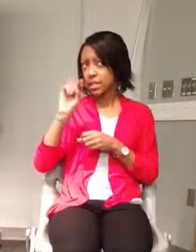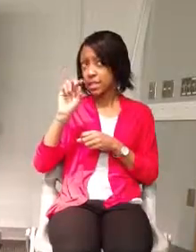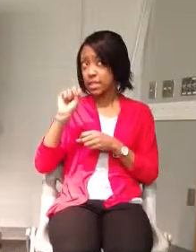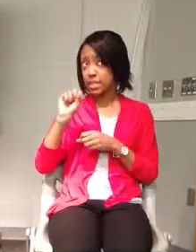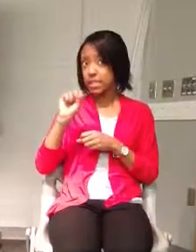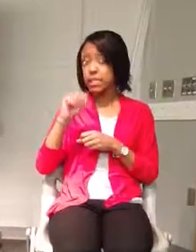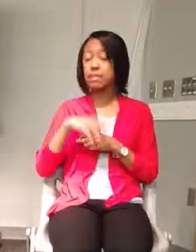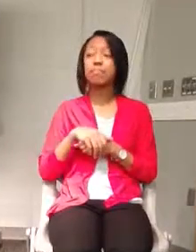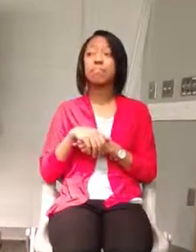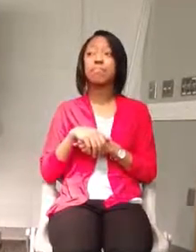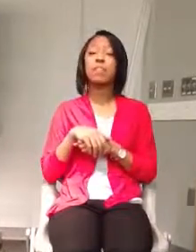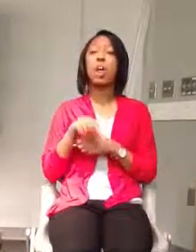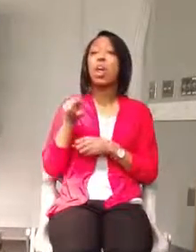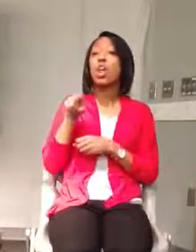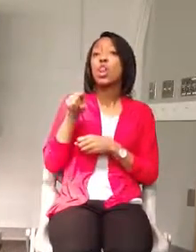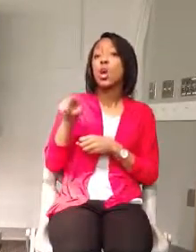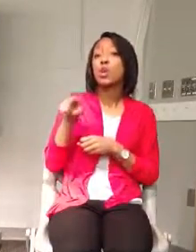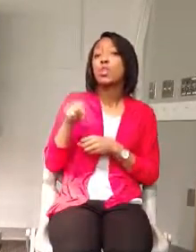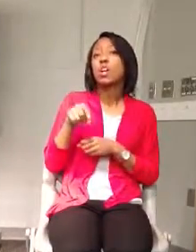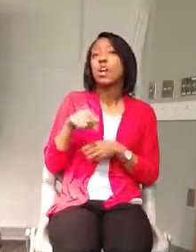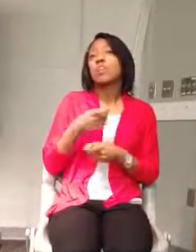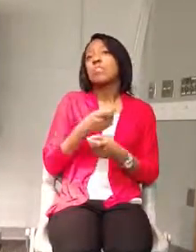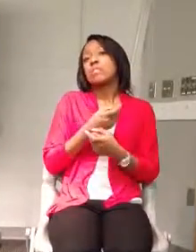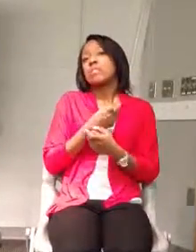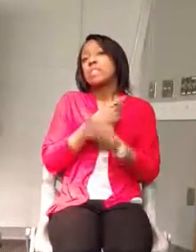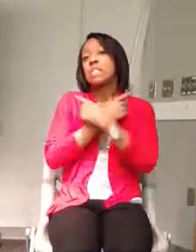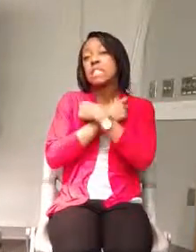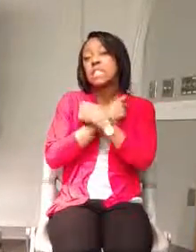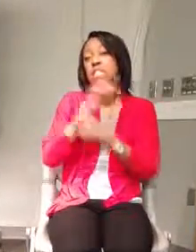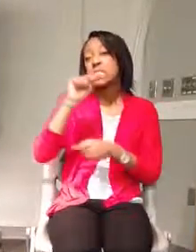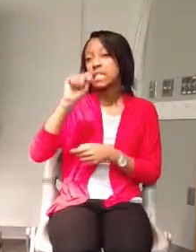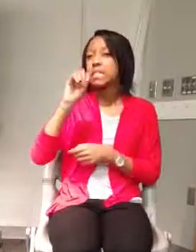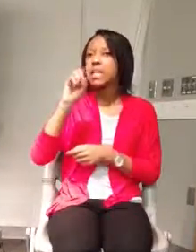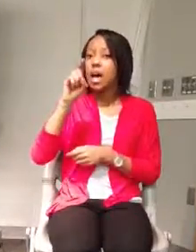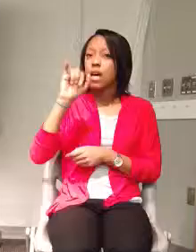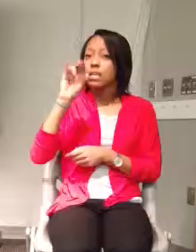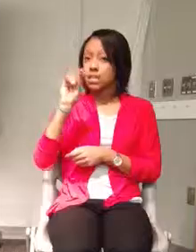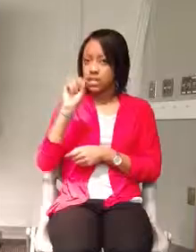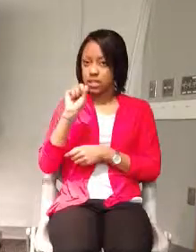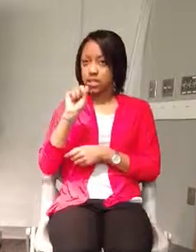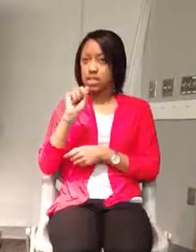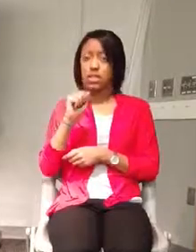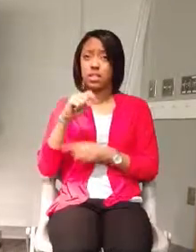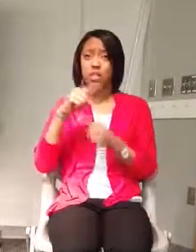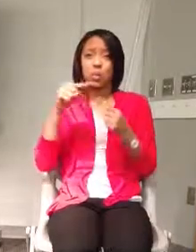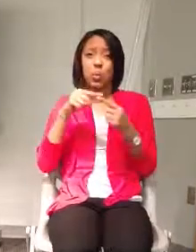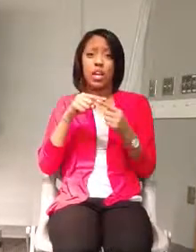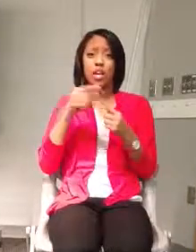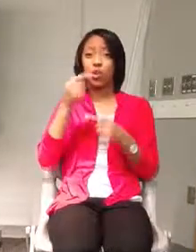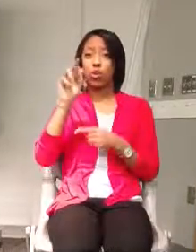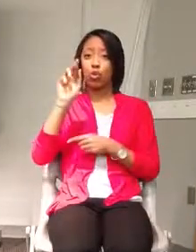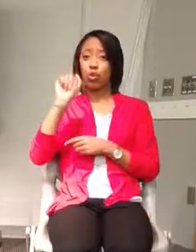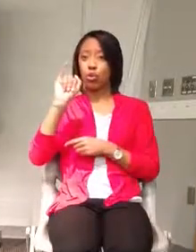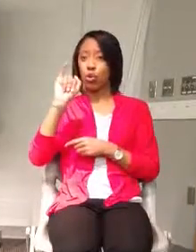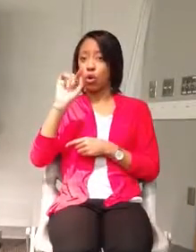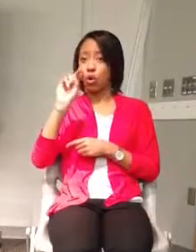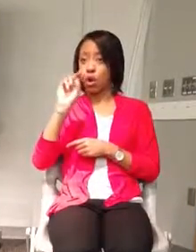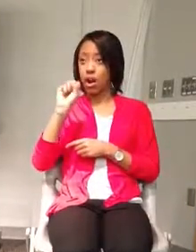are toxins that are produced when grains are not stored correctly. When grains get damp and they